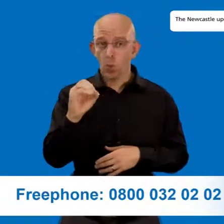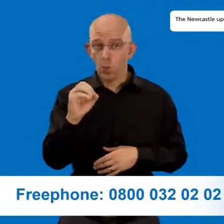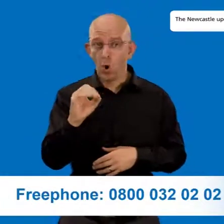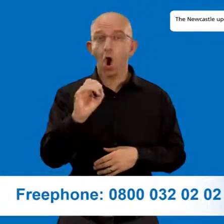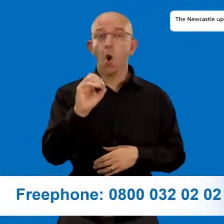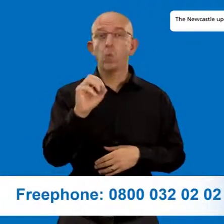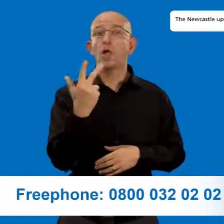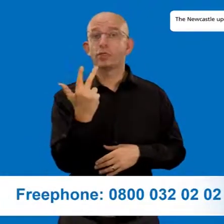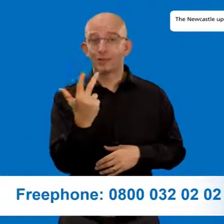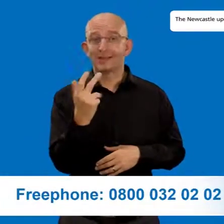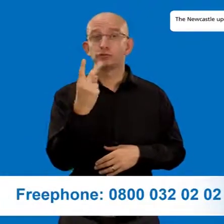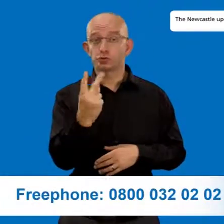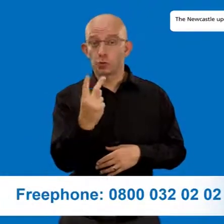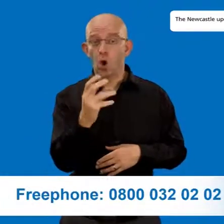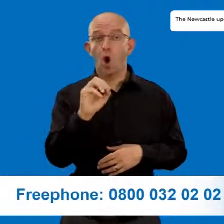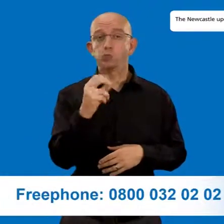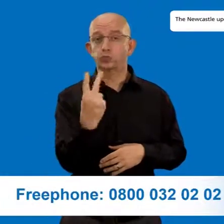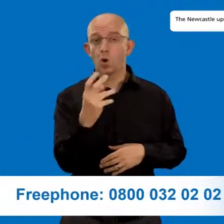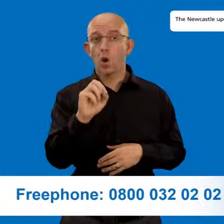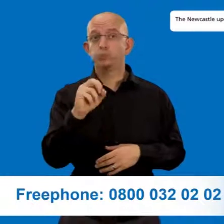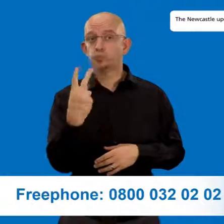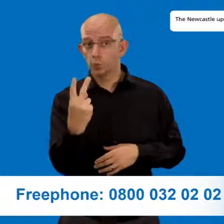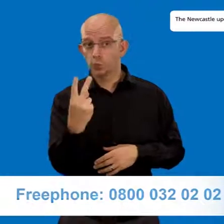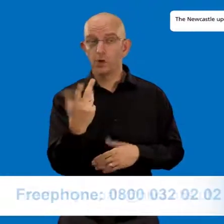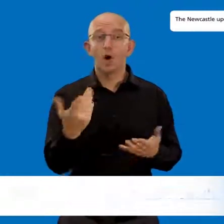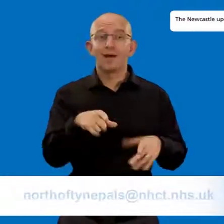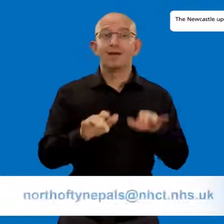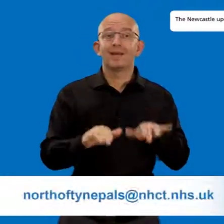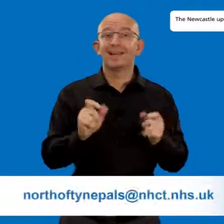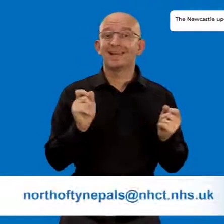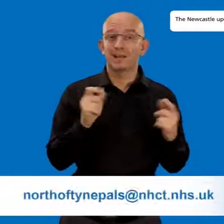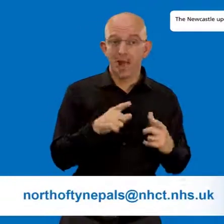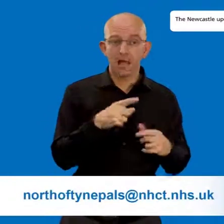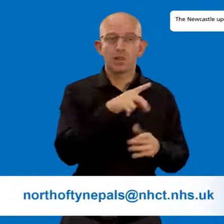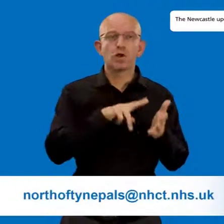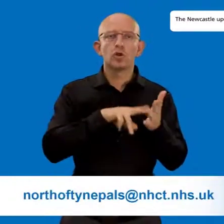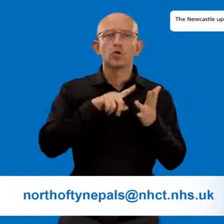0800 032 0202 or email